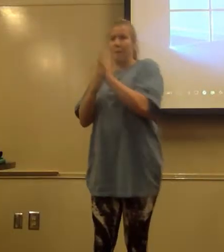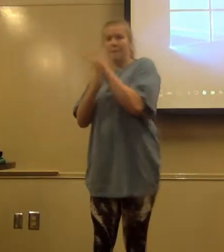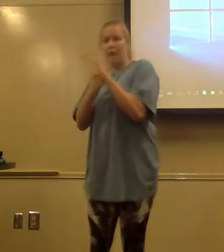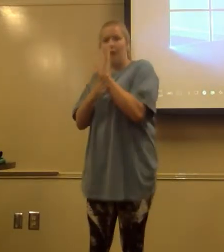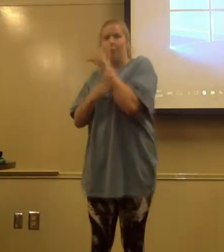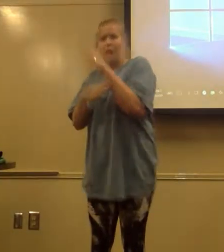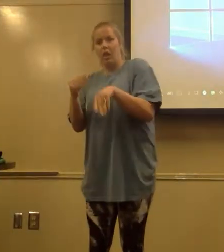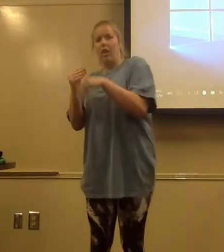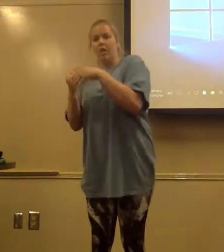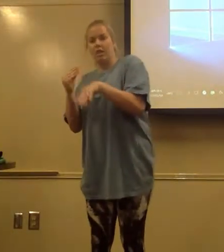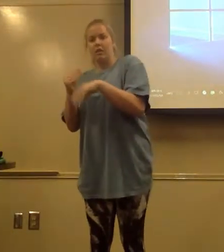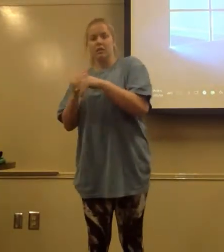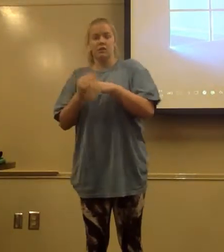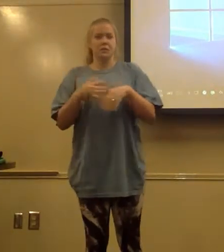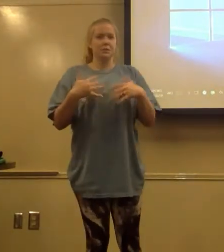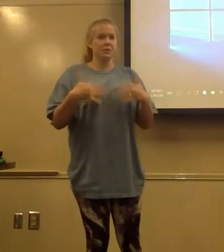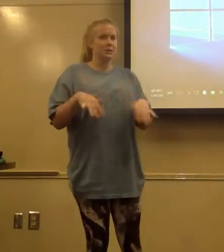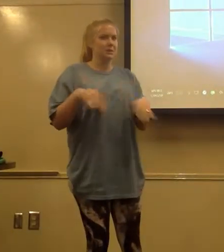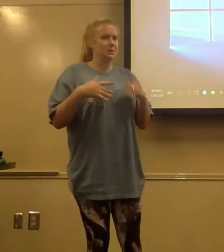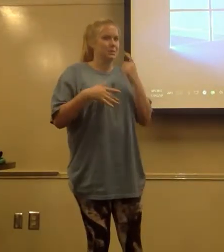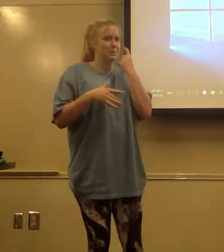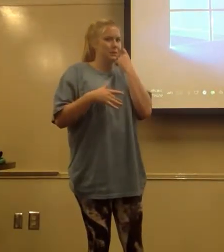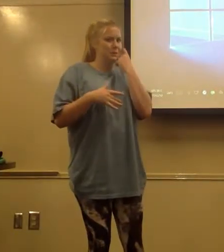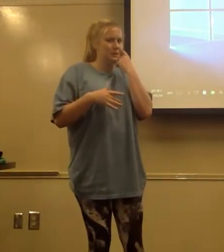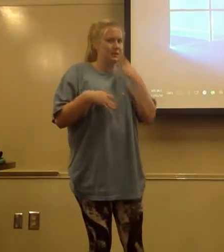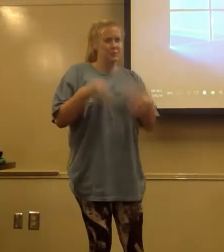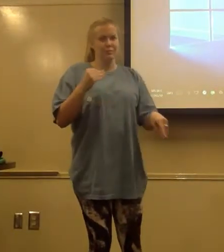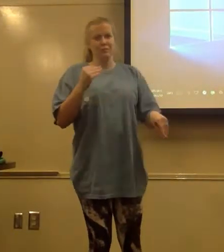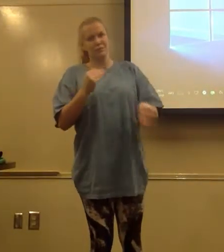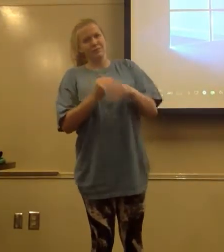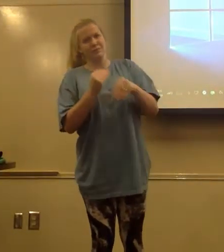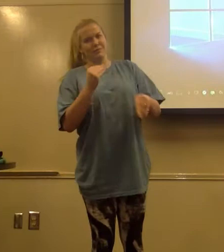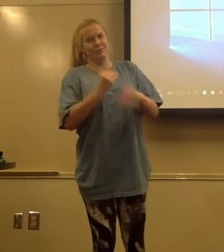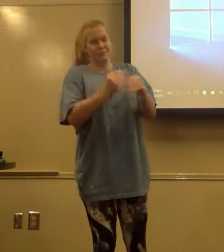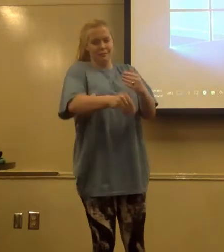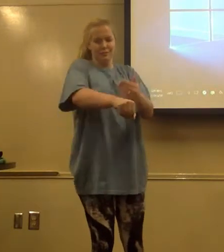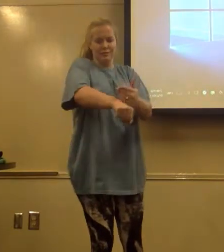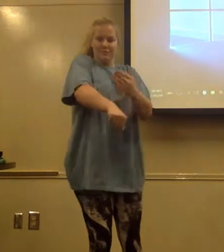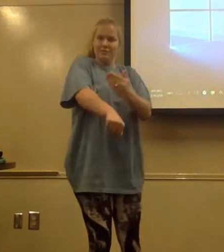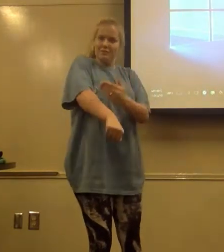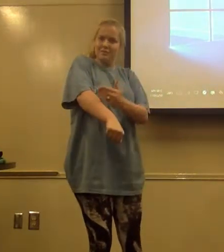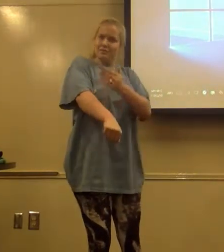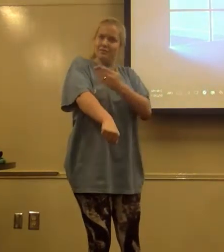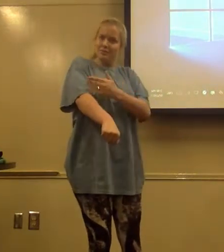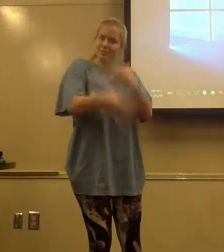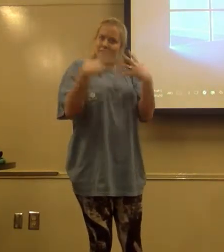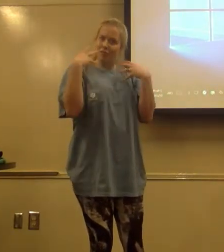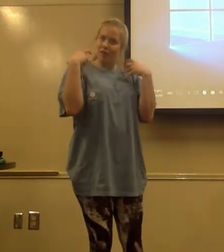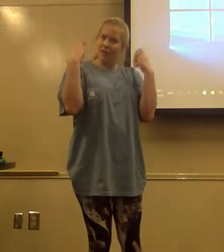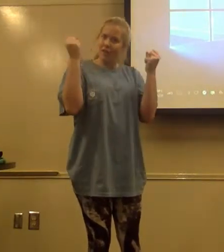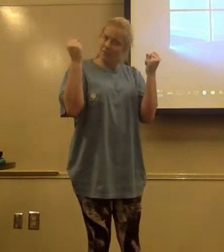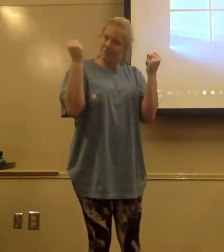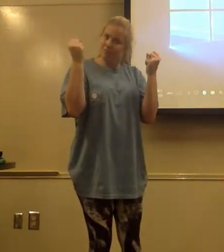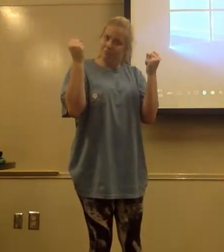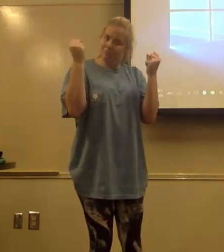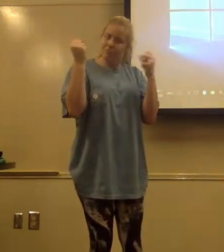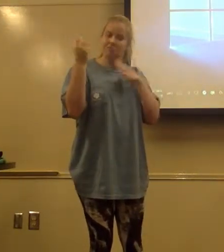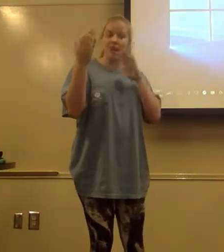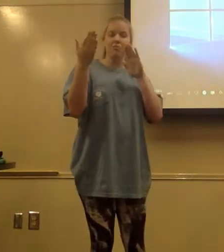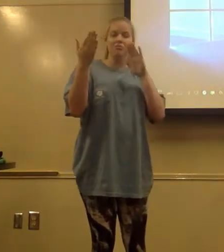been tremendous progress, particularly in the health field. At least that's certainly my perspective. So in the